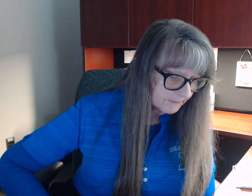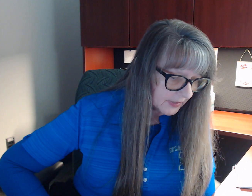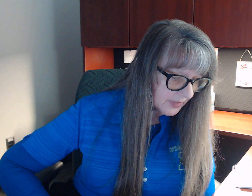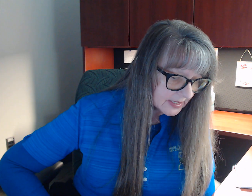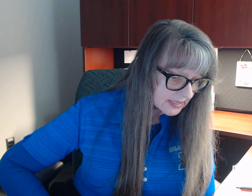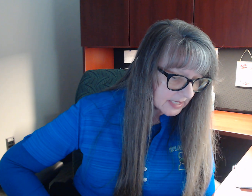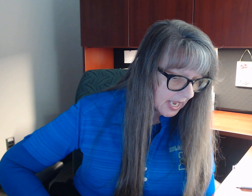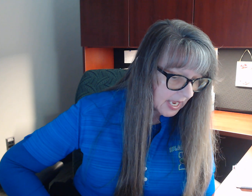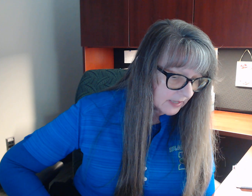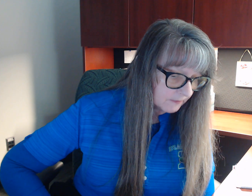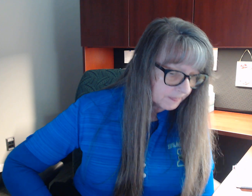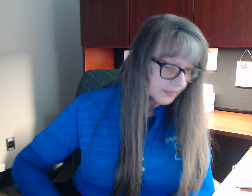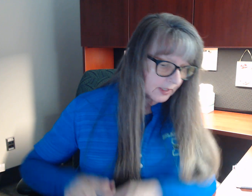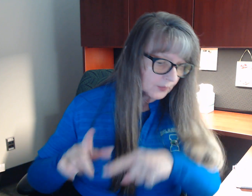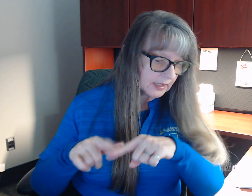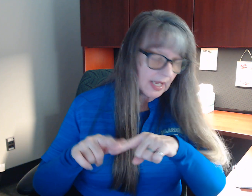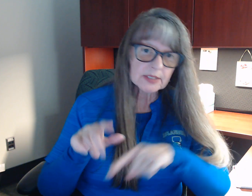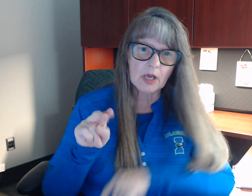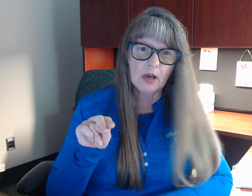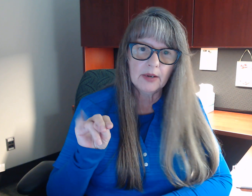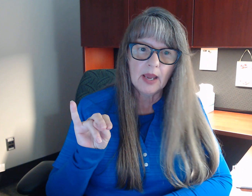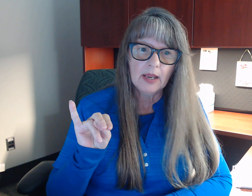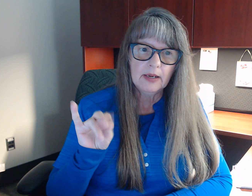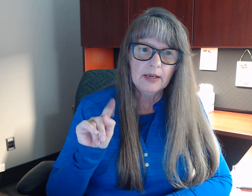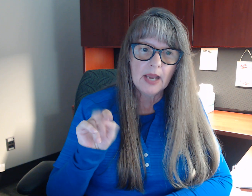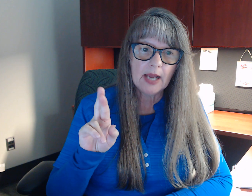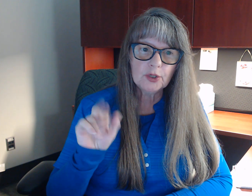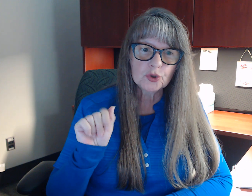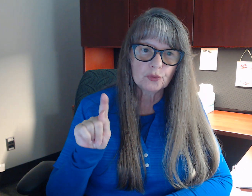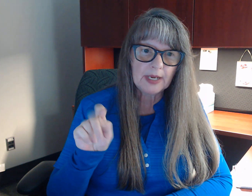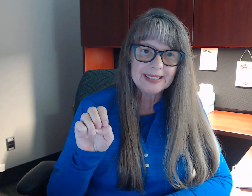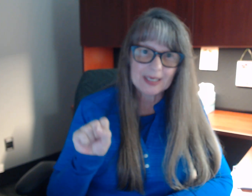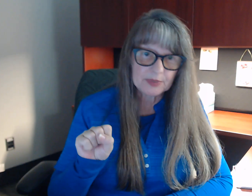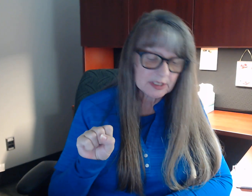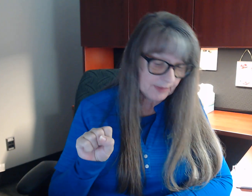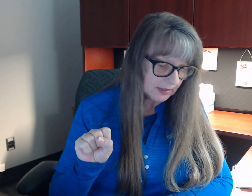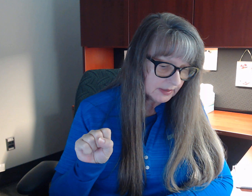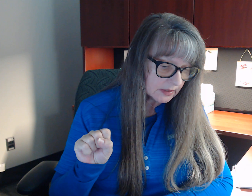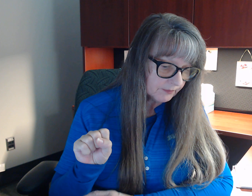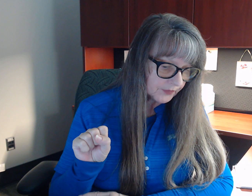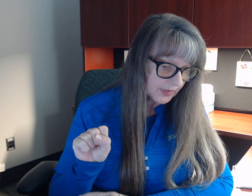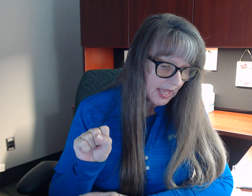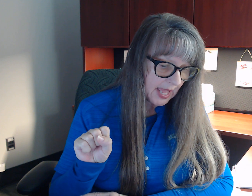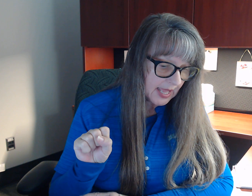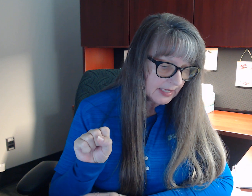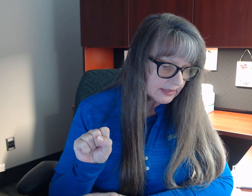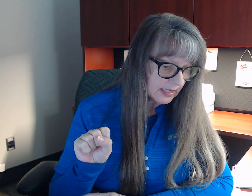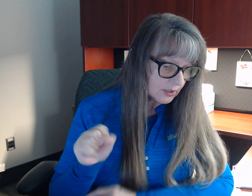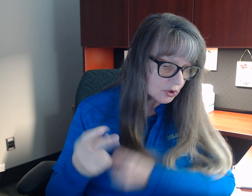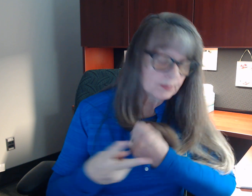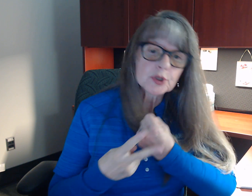they said that it relies on nitrates, I would spell it, and to